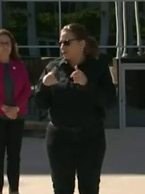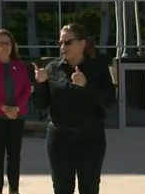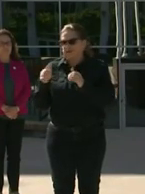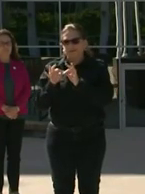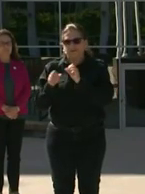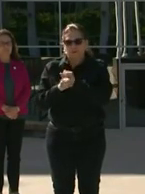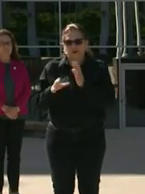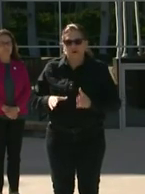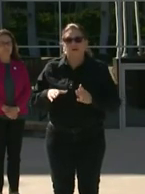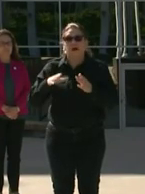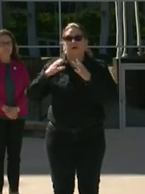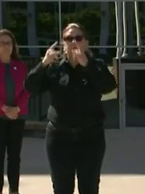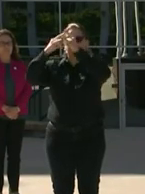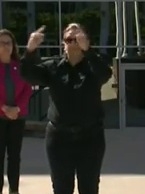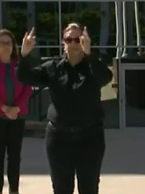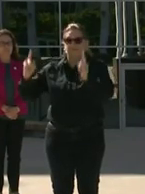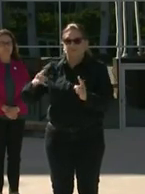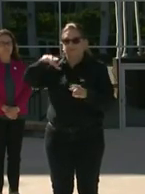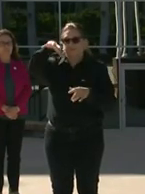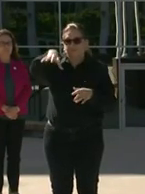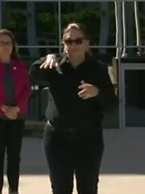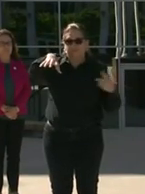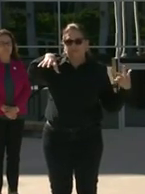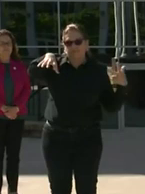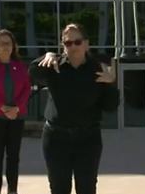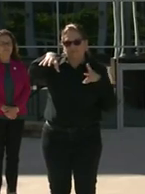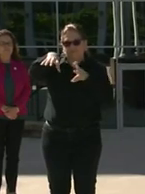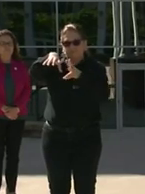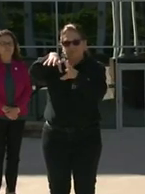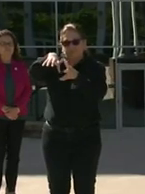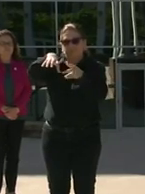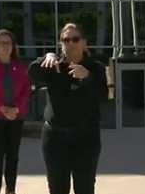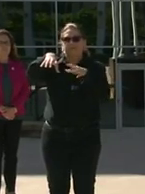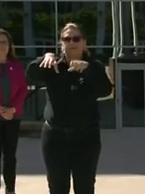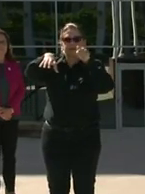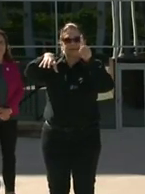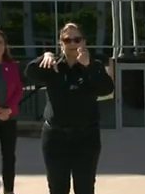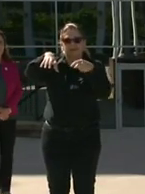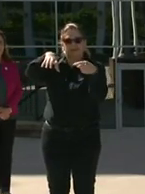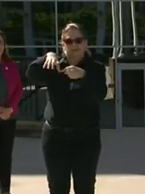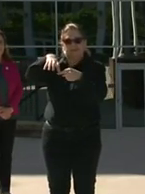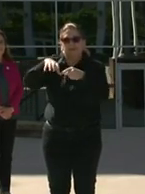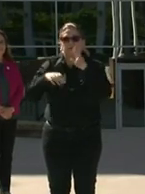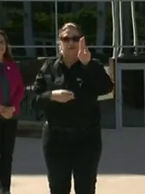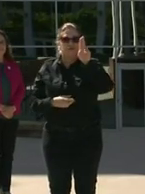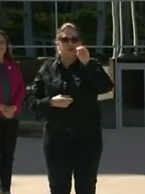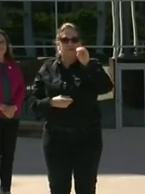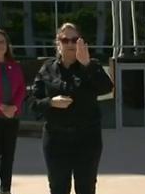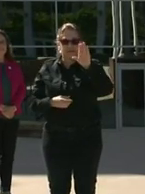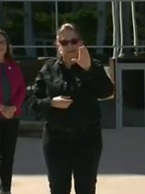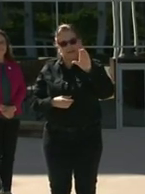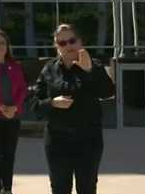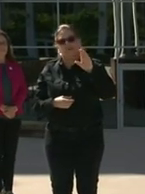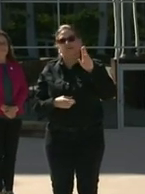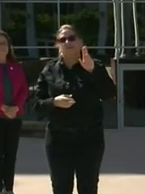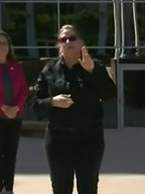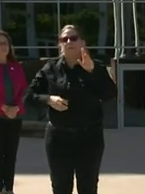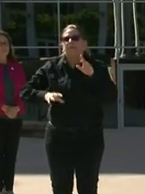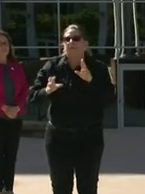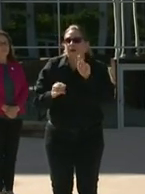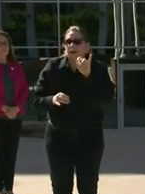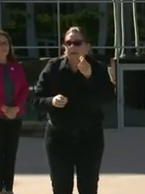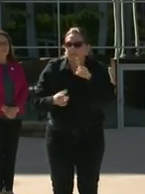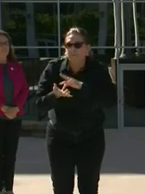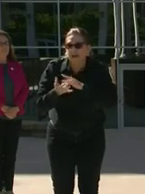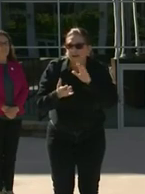at UMC for residents whose doctors have ordered a test. And we will release registration information